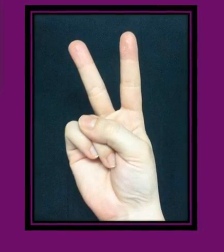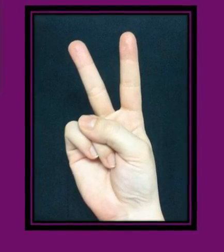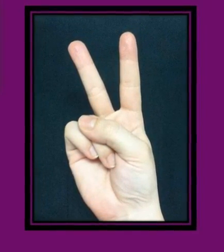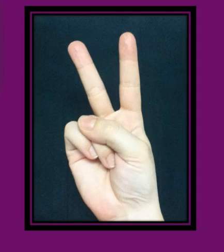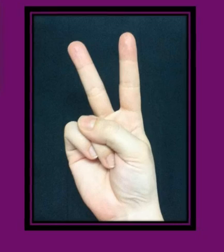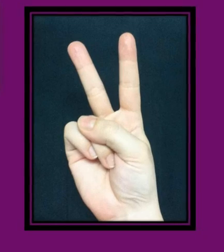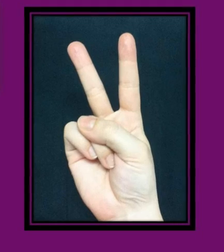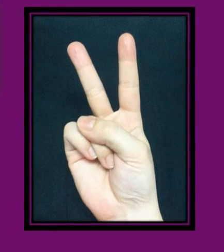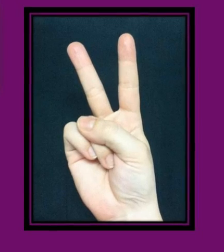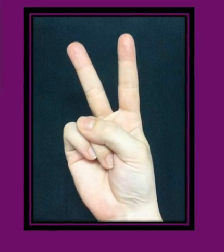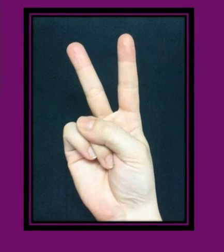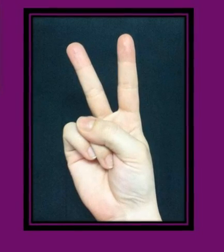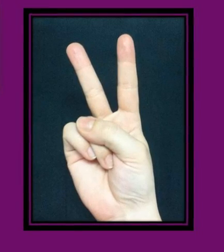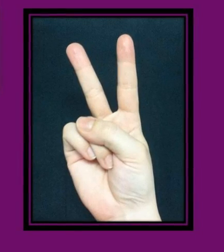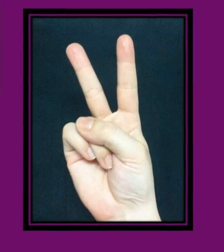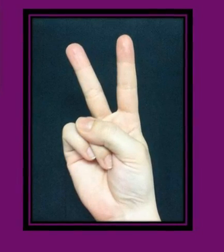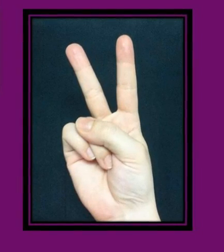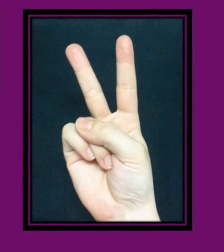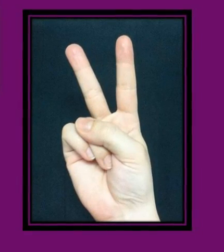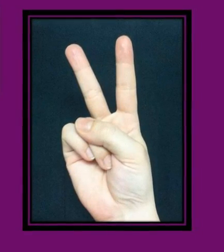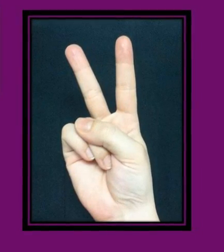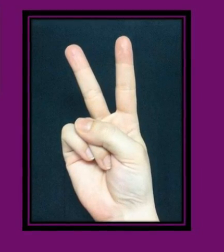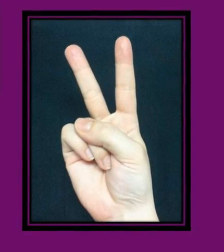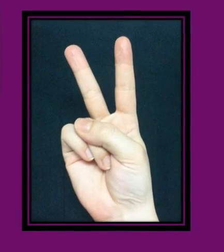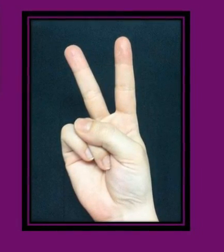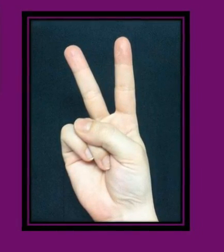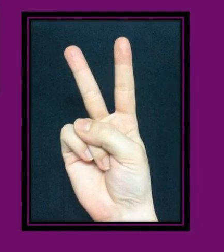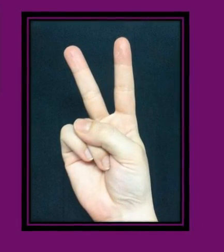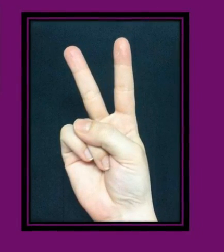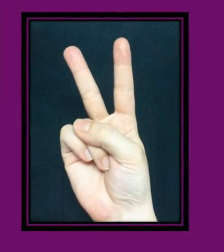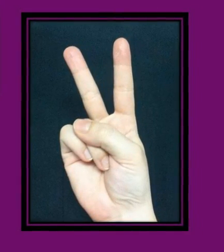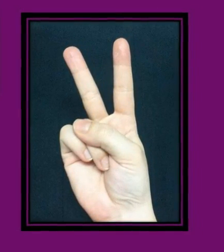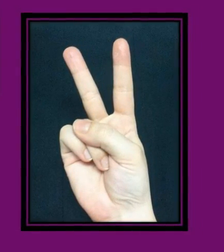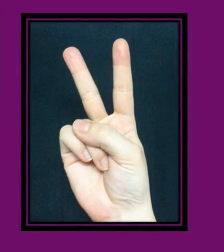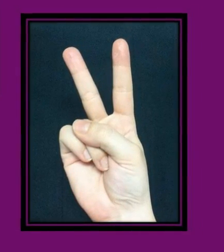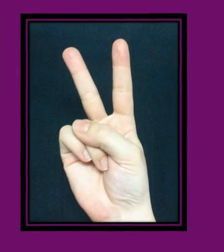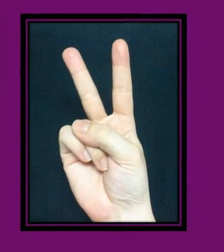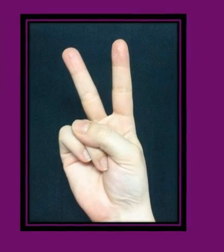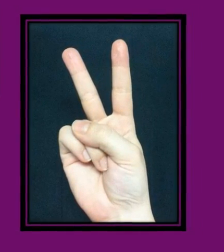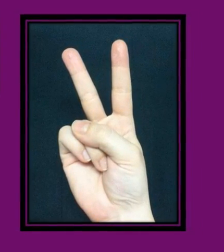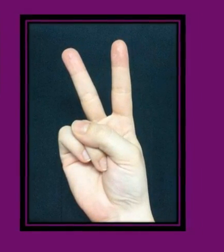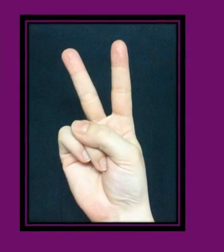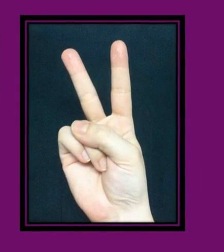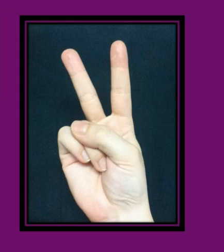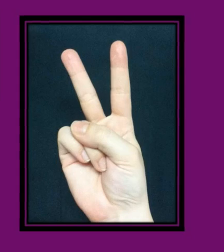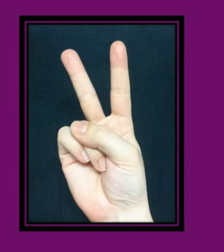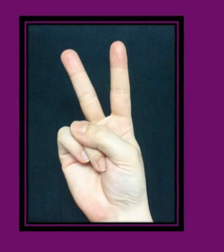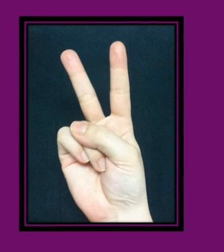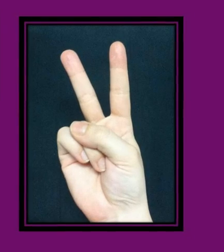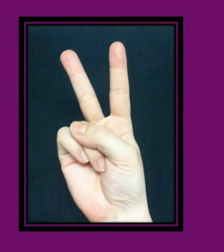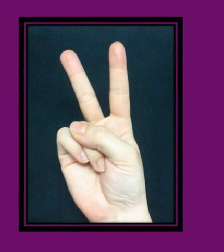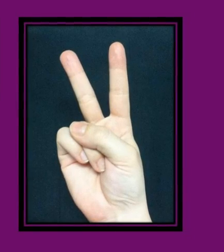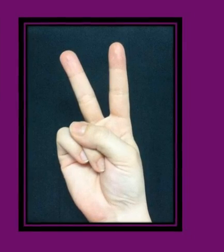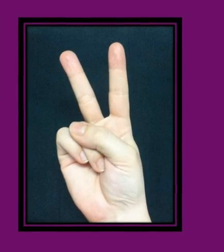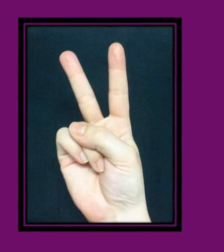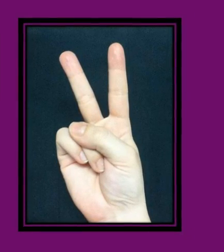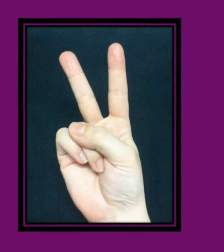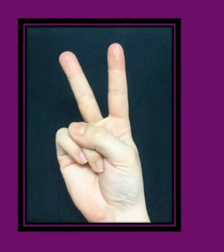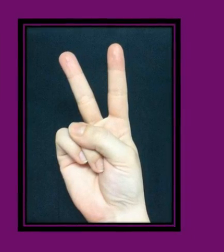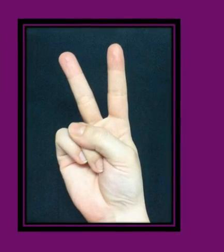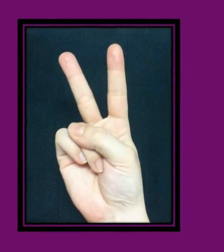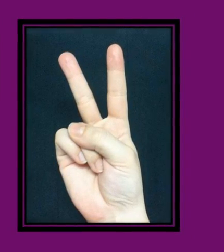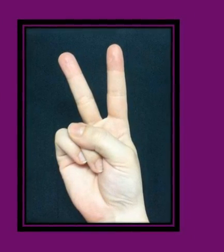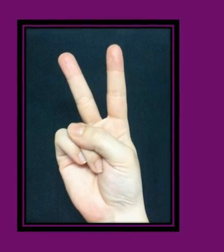formed. The end product for the letter V is your index and middle finger separated from each other but sticking straight